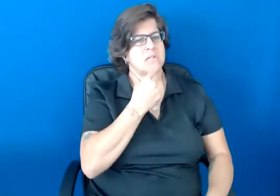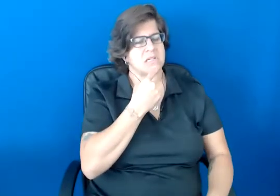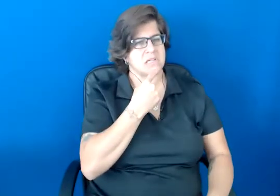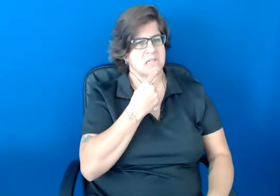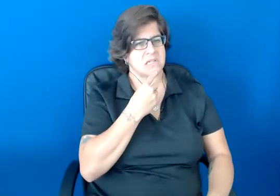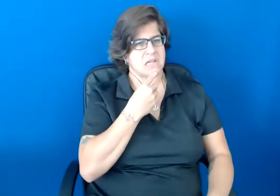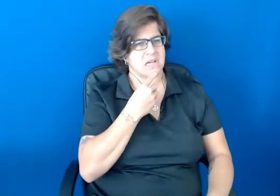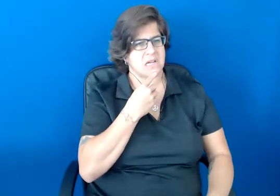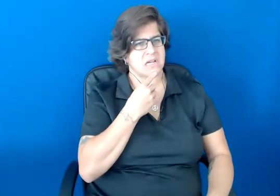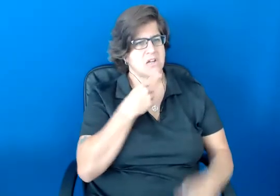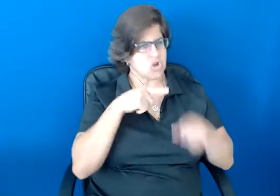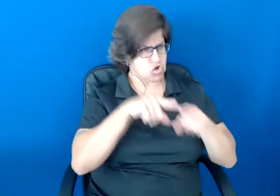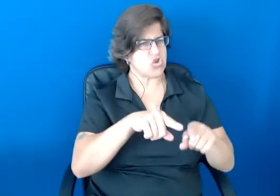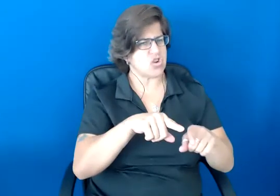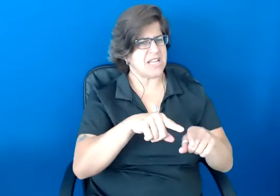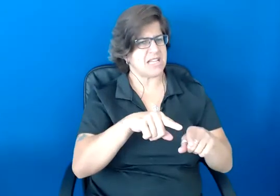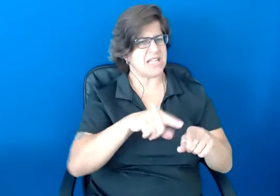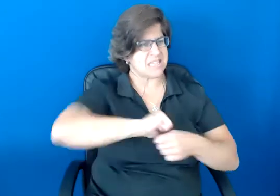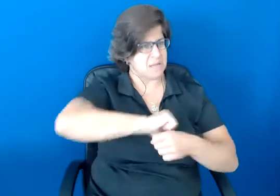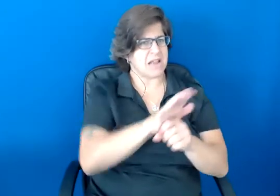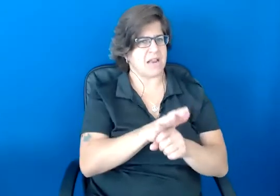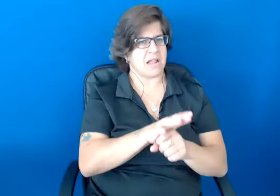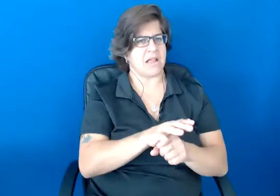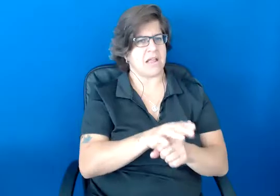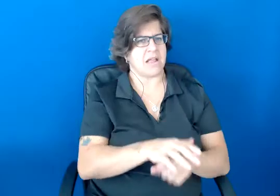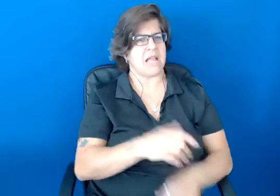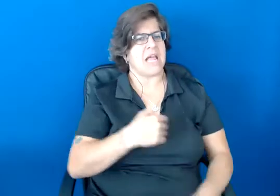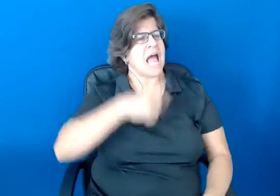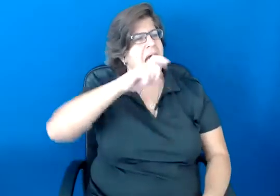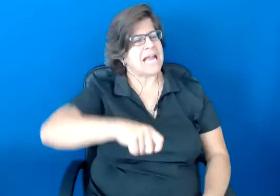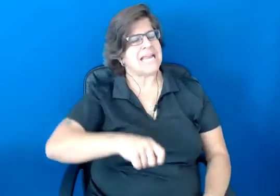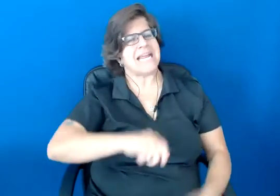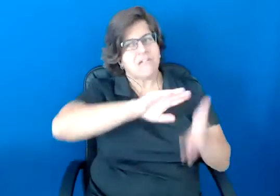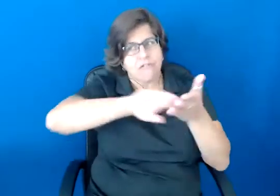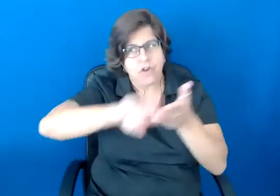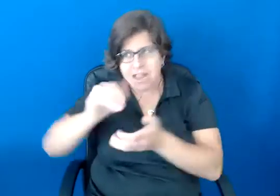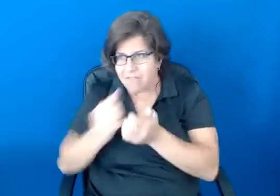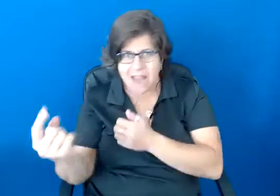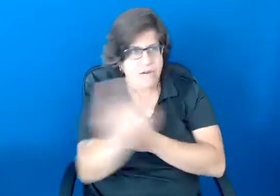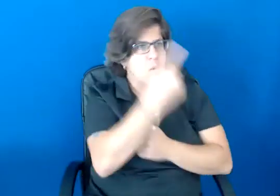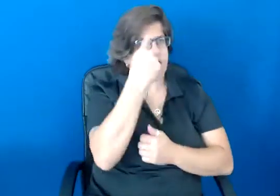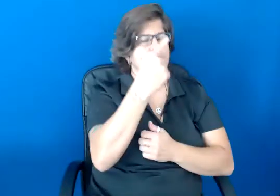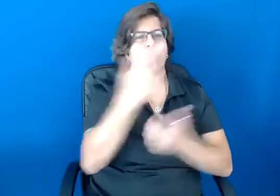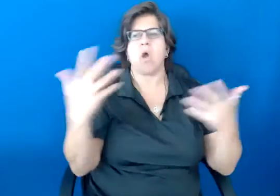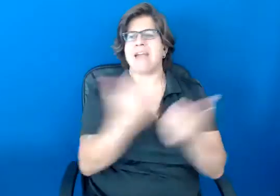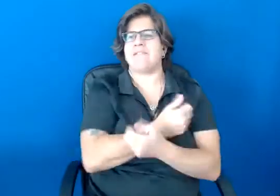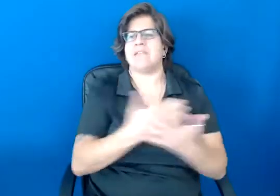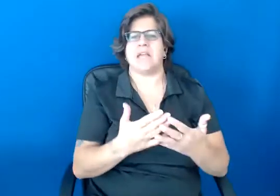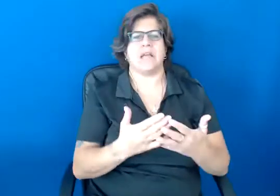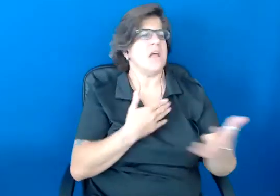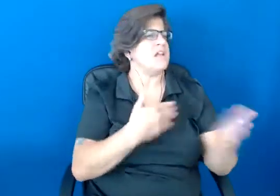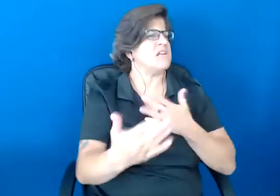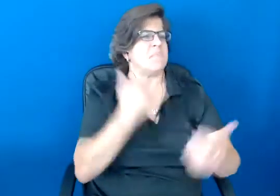throughout this pandemic that I must forgive everybody for everything, real or